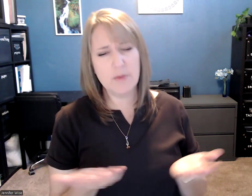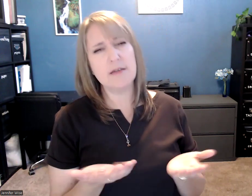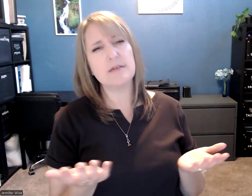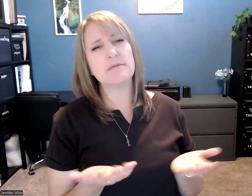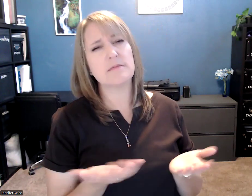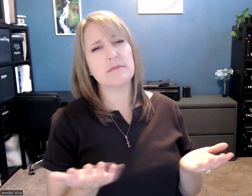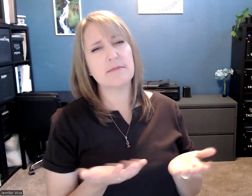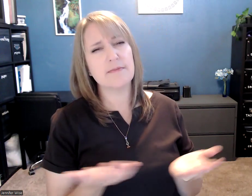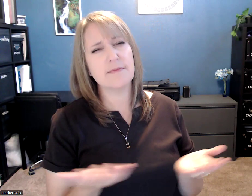What?